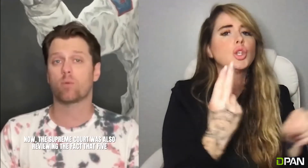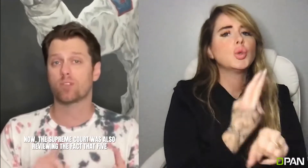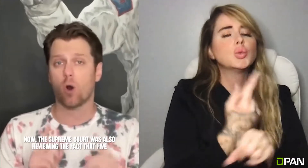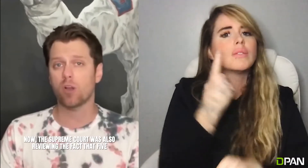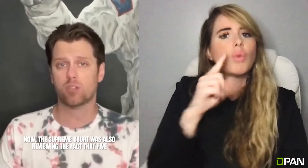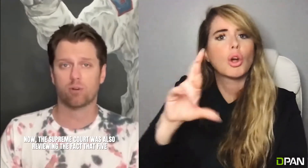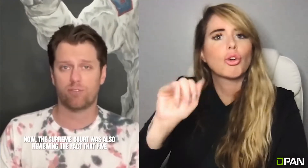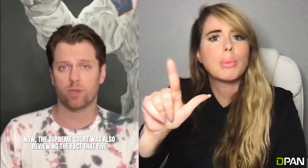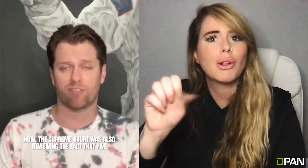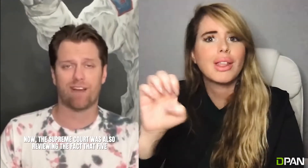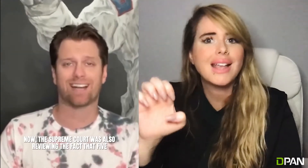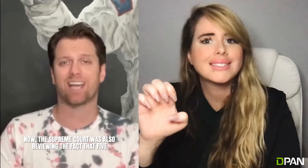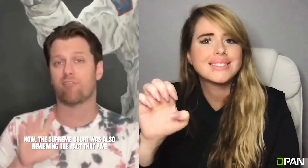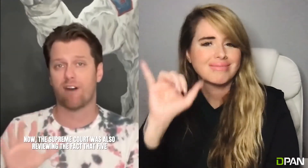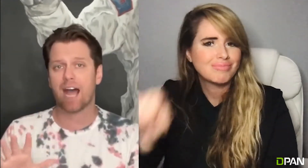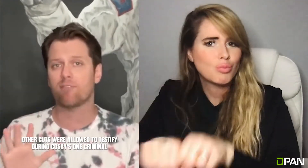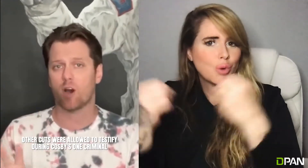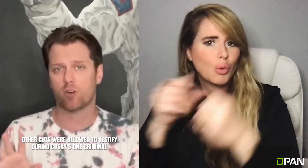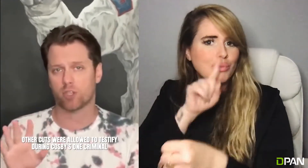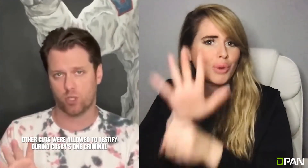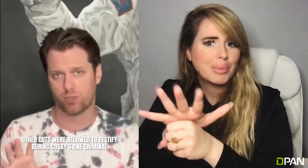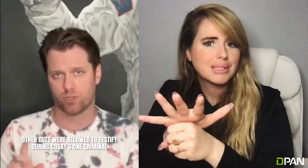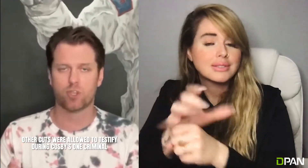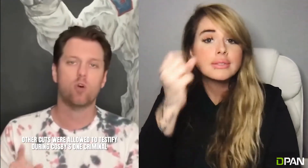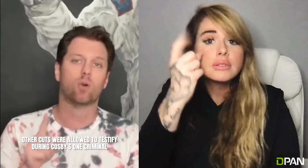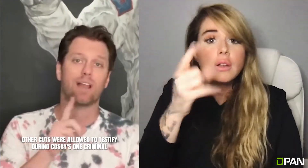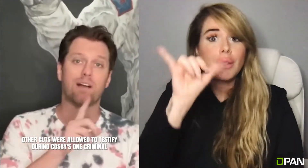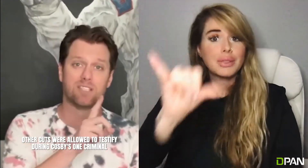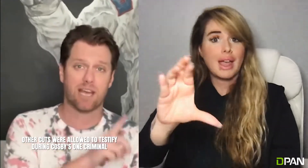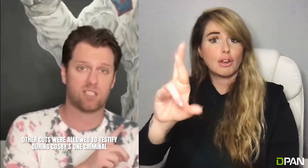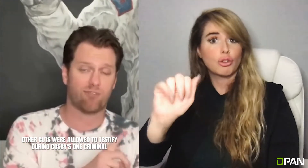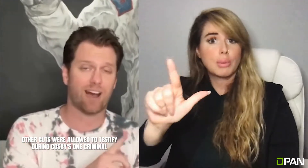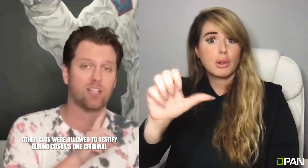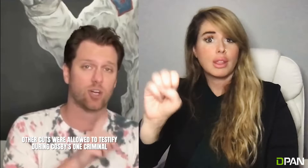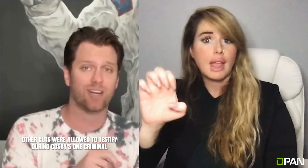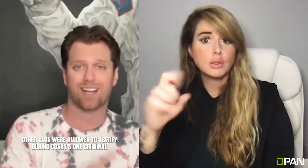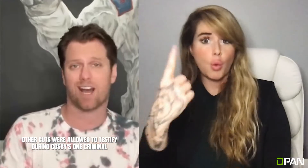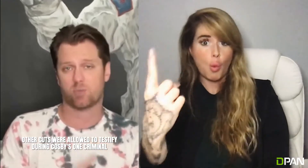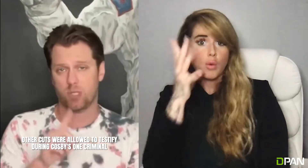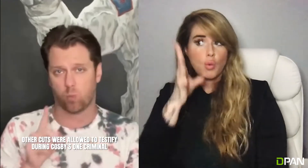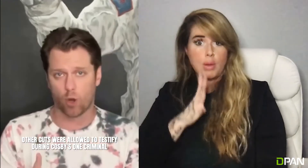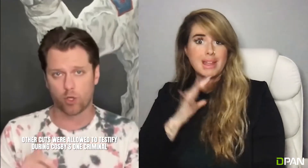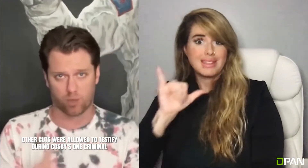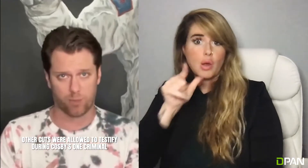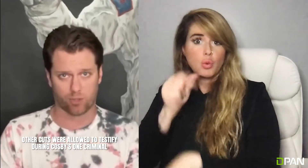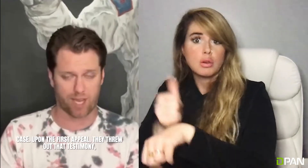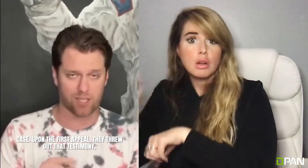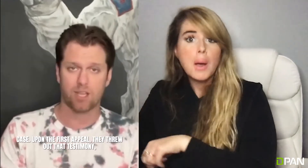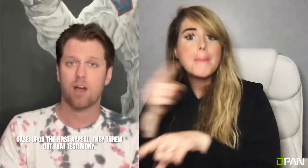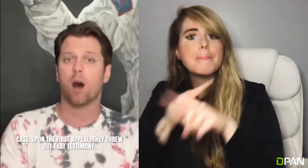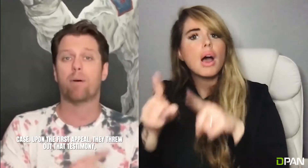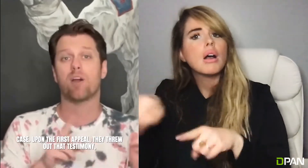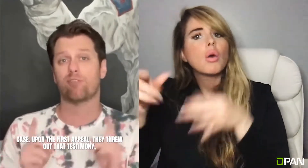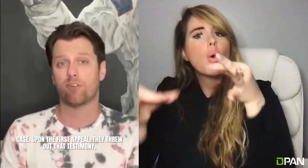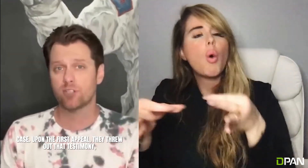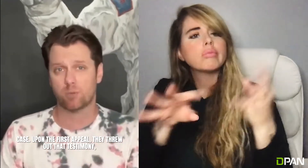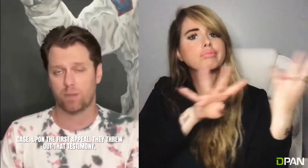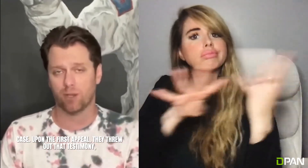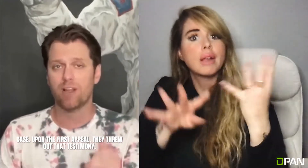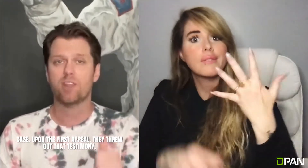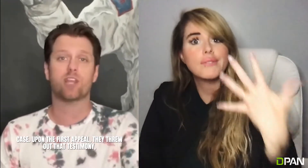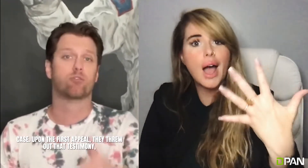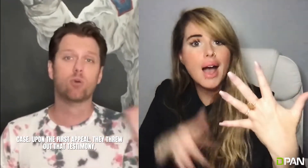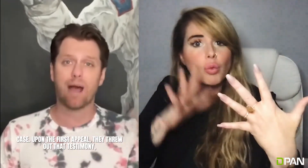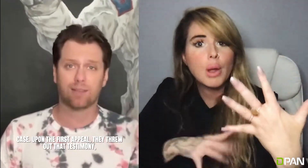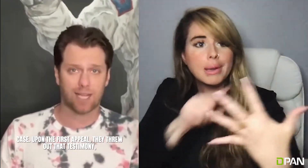Supreme Court was also reviewing the fact that 5 other accusers were allowed to testify during Cosby's one criminal case. Upon the first